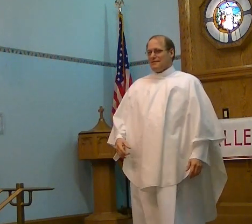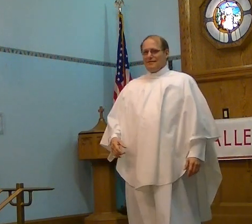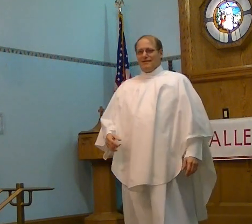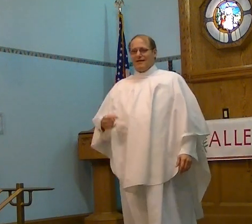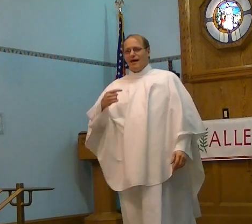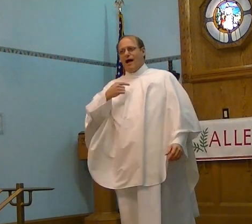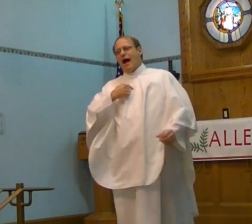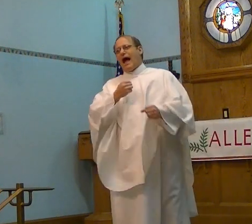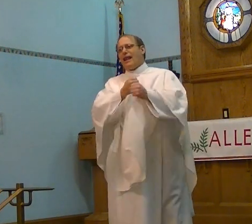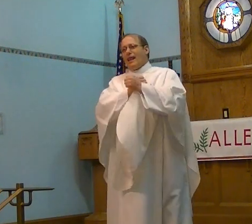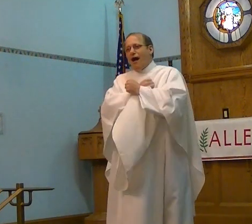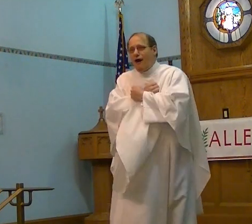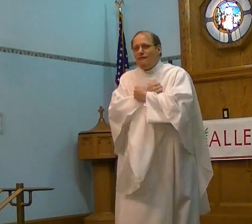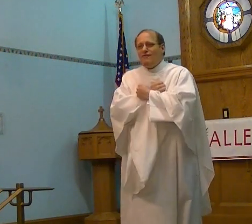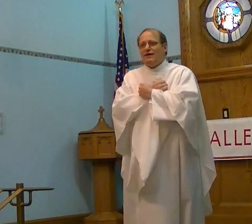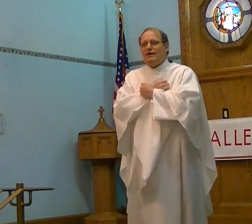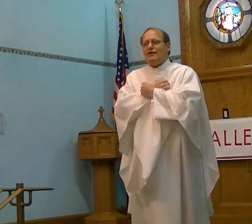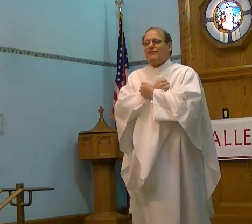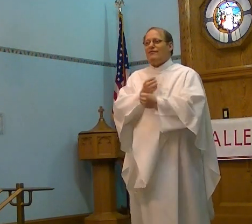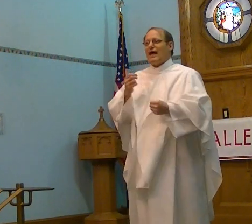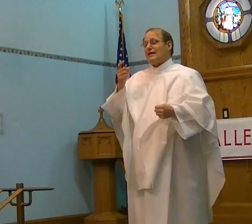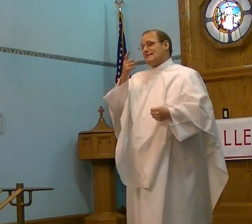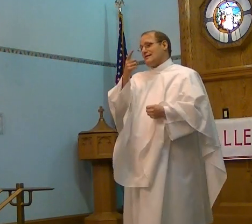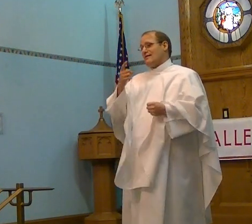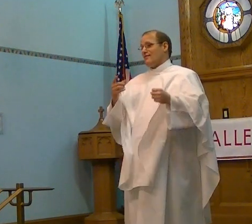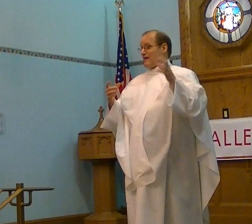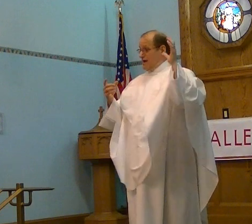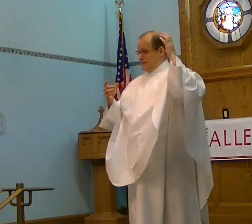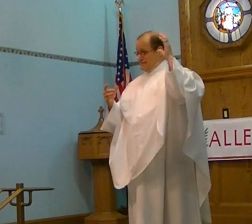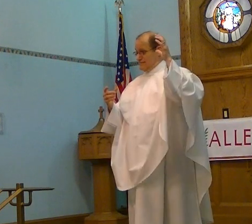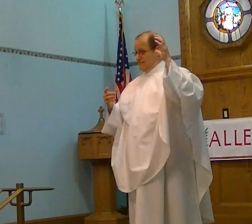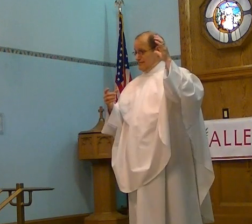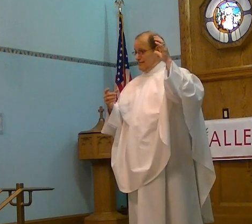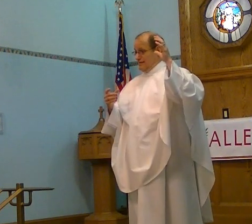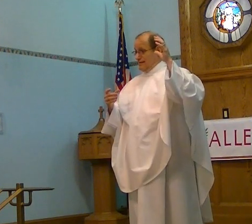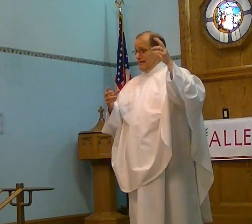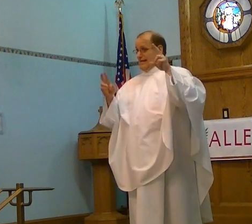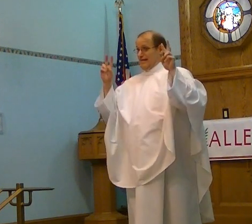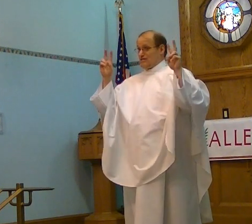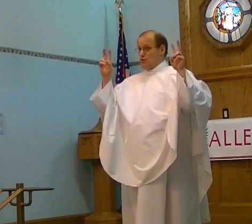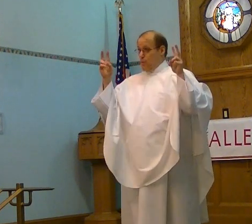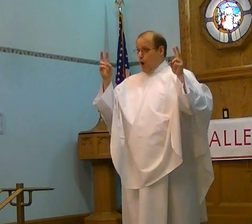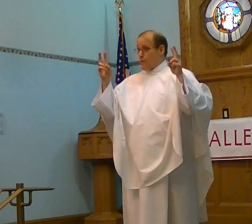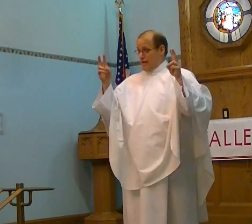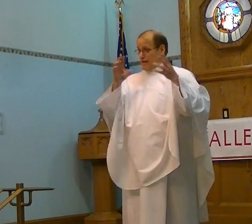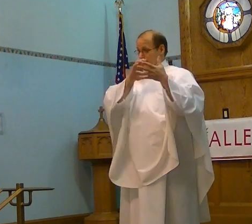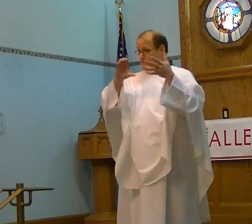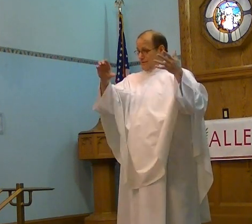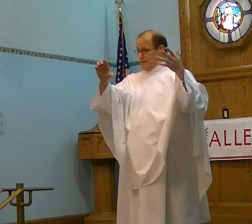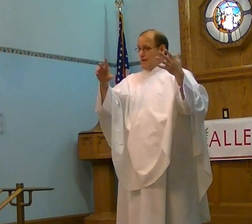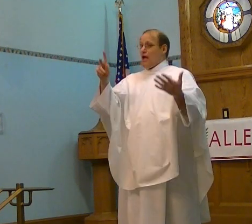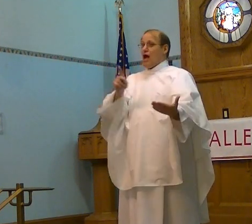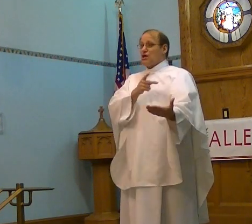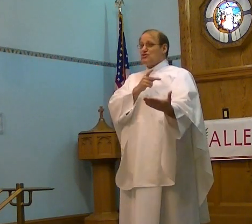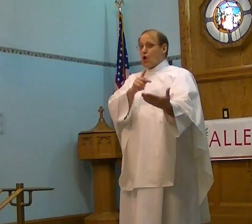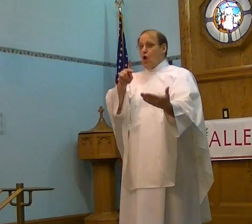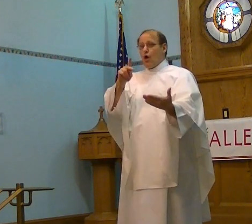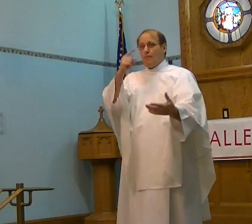I love that the cousin is quoting a song